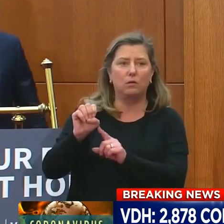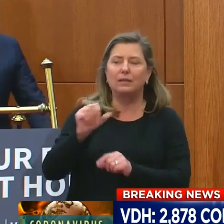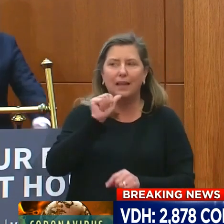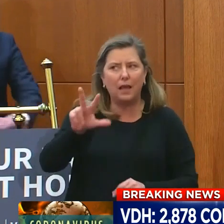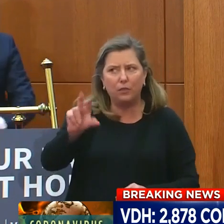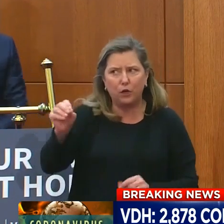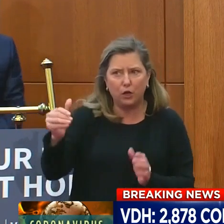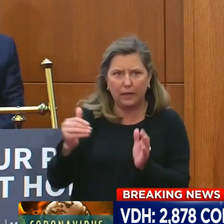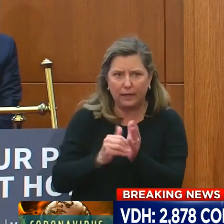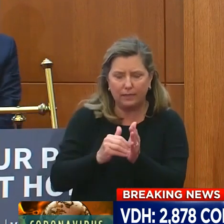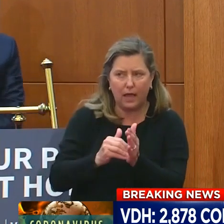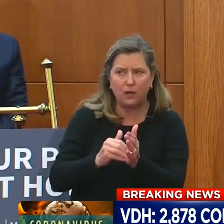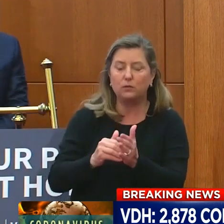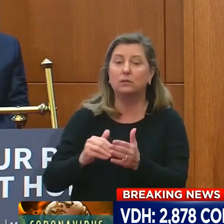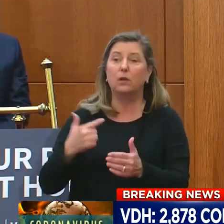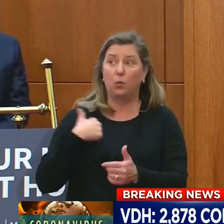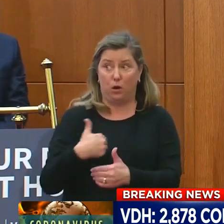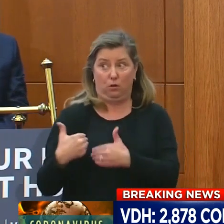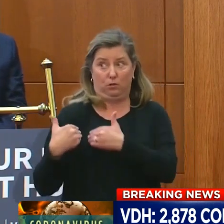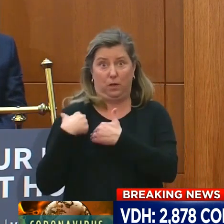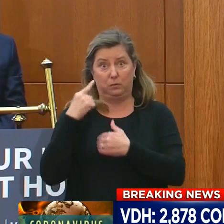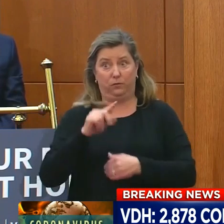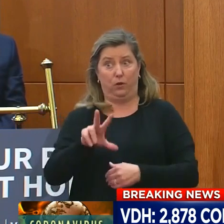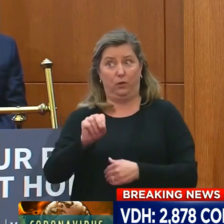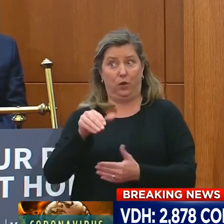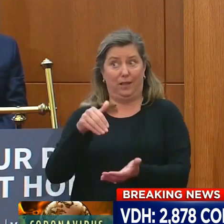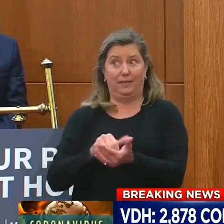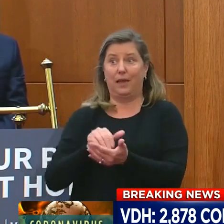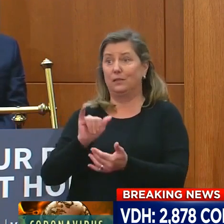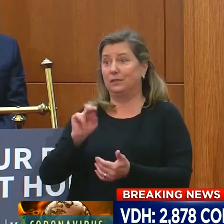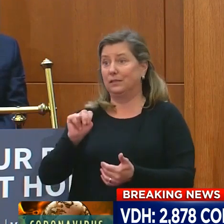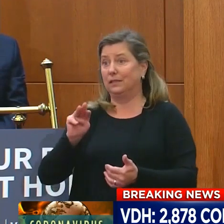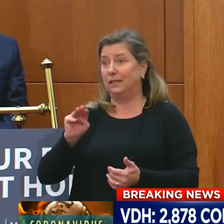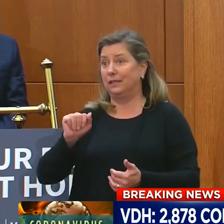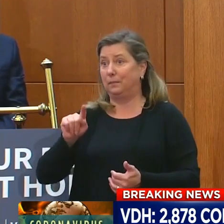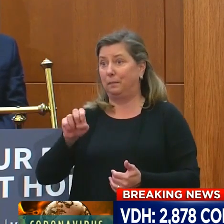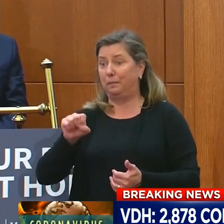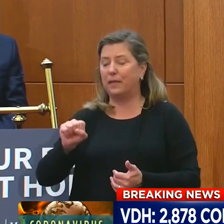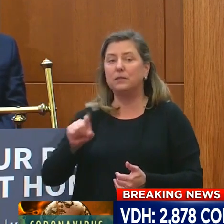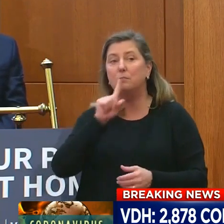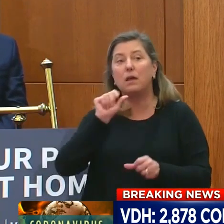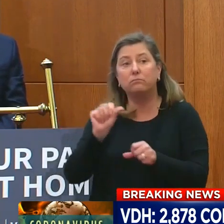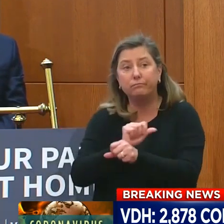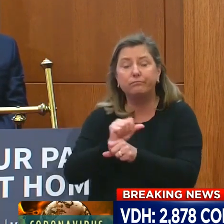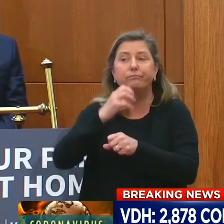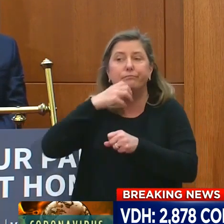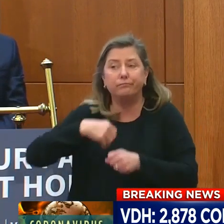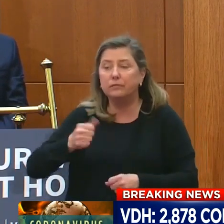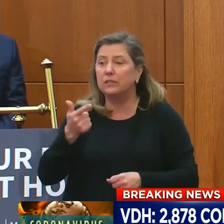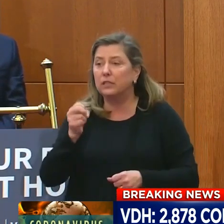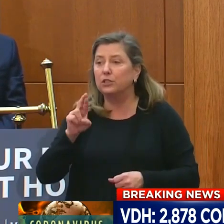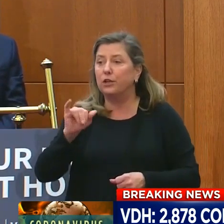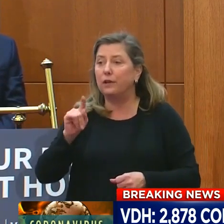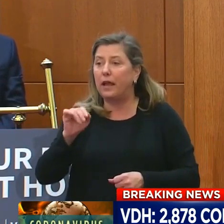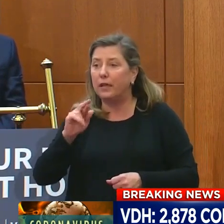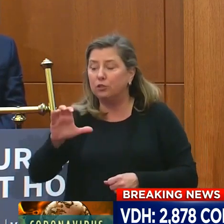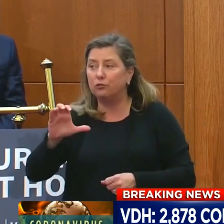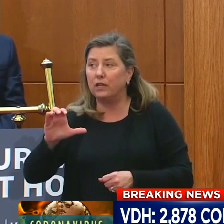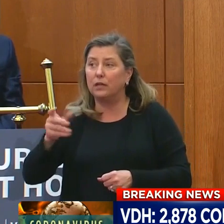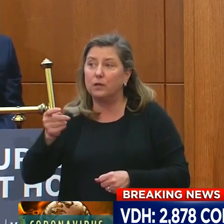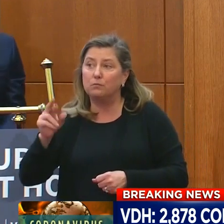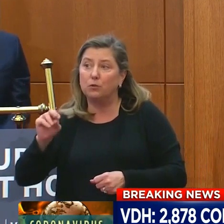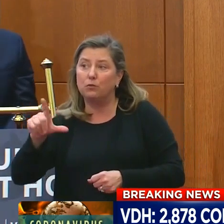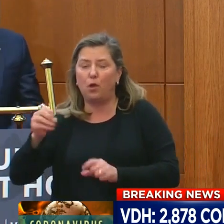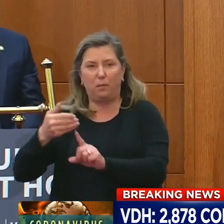30,000. We are responsible for 30,000 inmates, but actual geriatric parole and pre-1995,